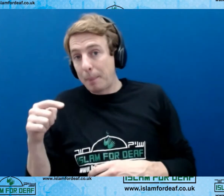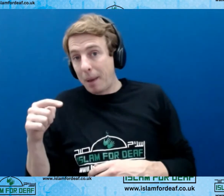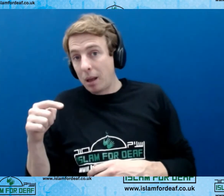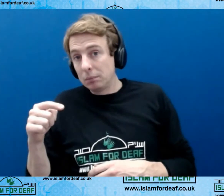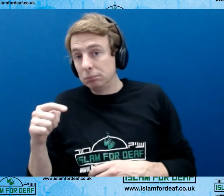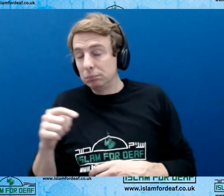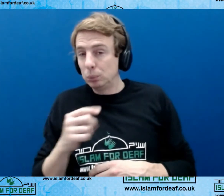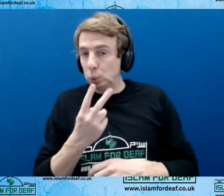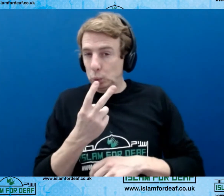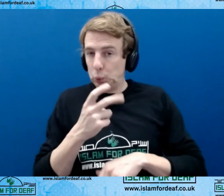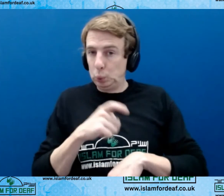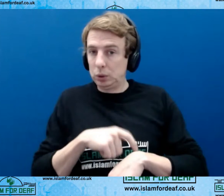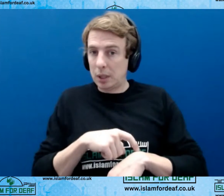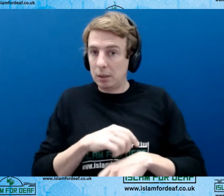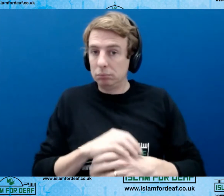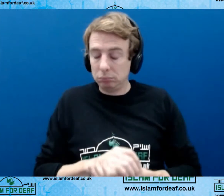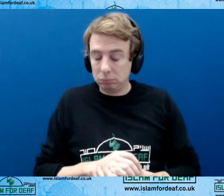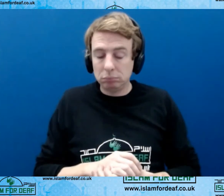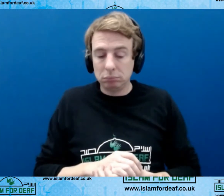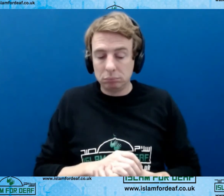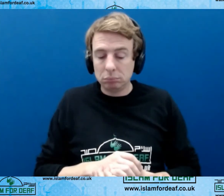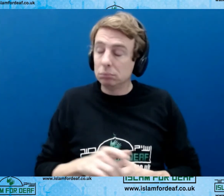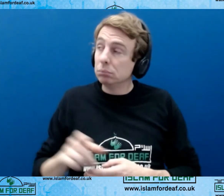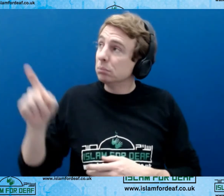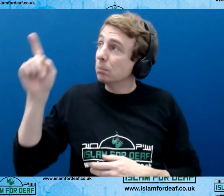Allah the Most High blessed them with these 2 journeys.